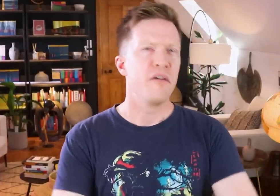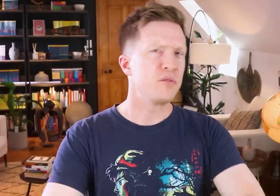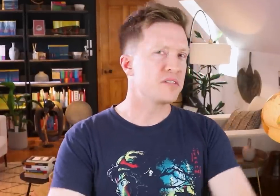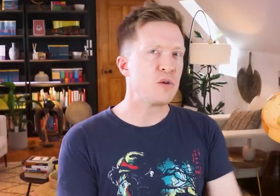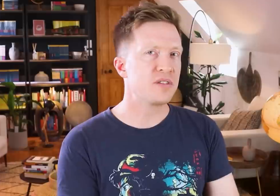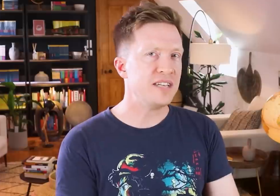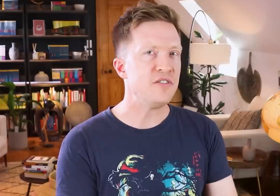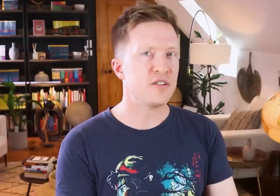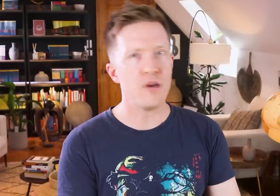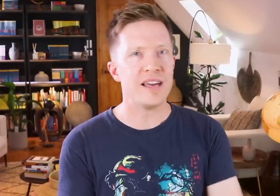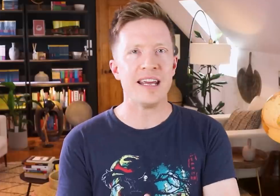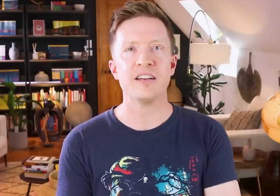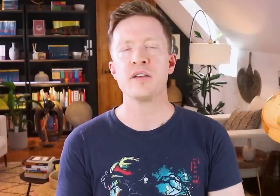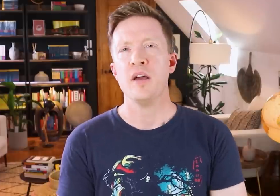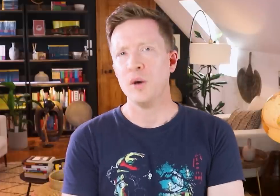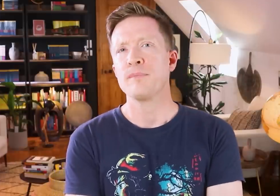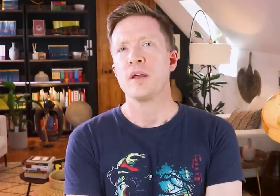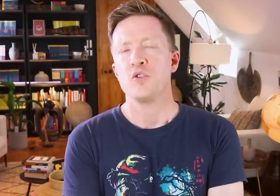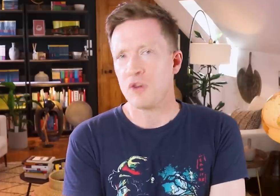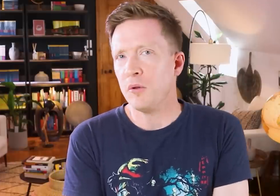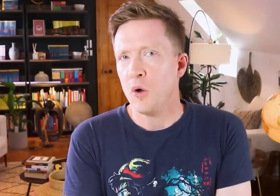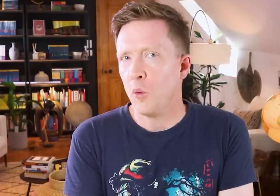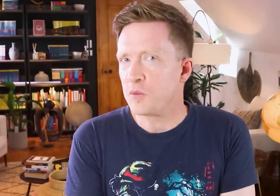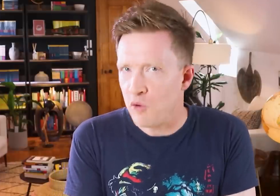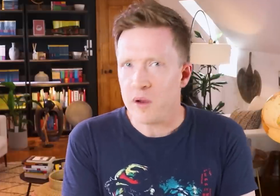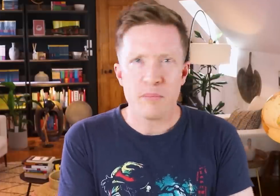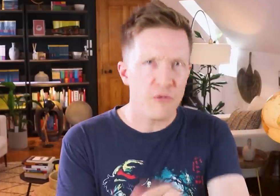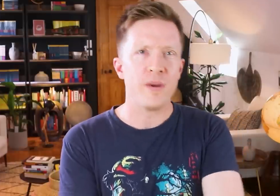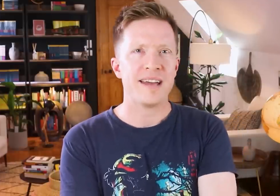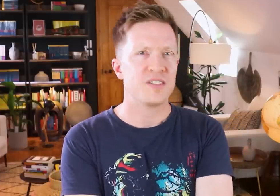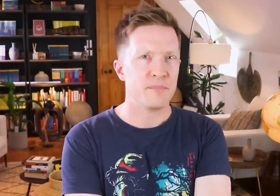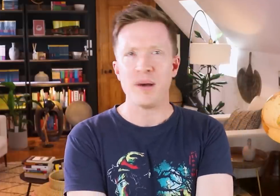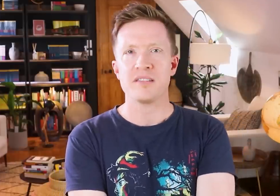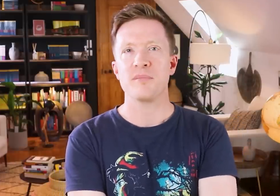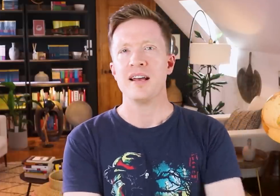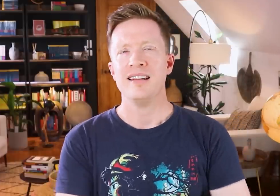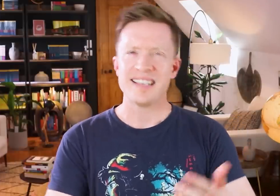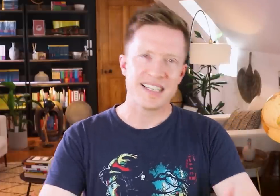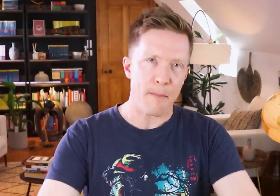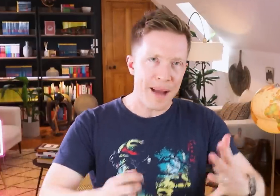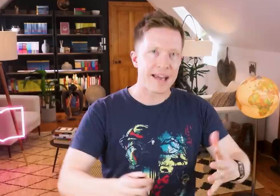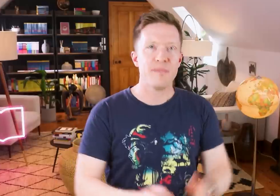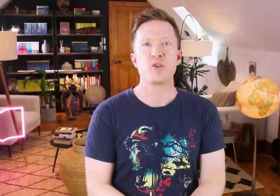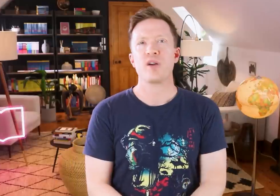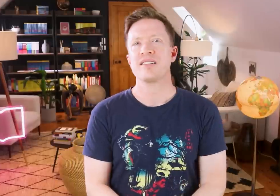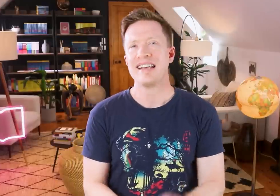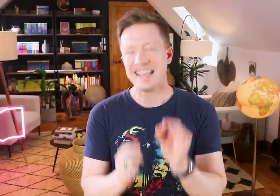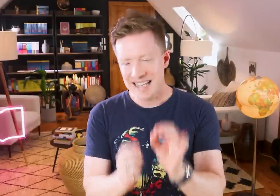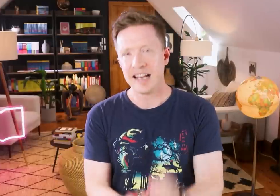those secretive teachers over in England? Well, trouble was brewing. But before we get to the bust ups, let's take a step back and make sure we understand exactly